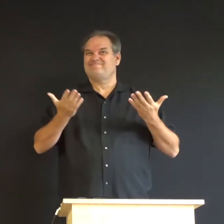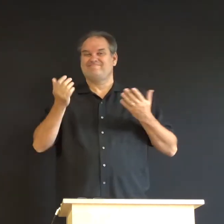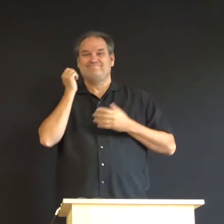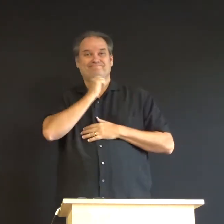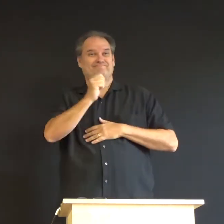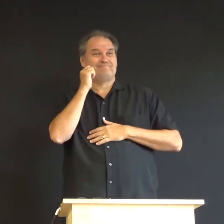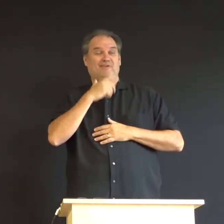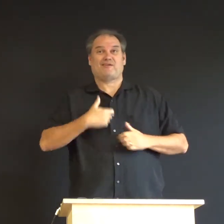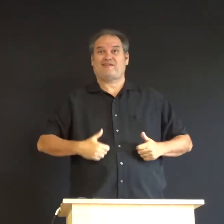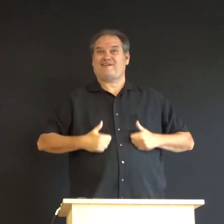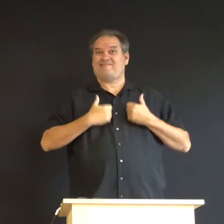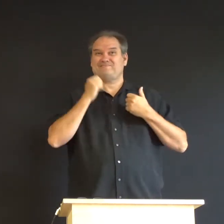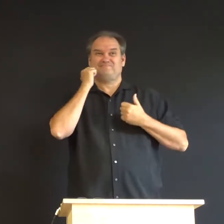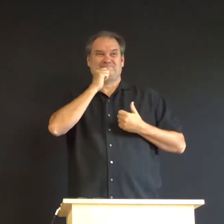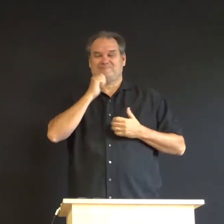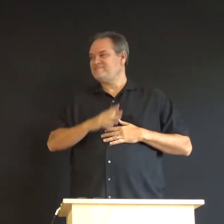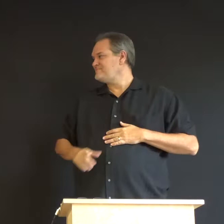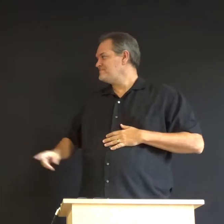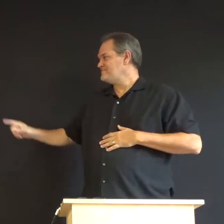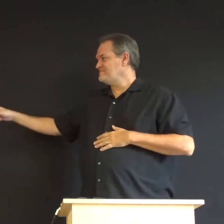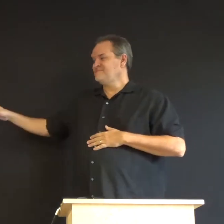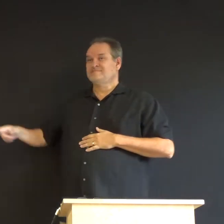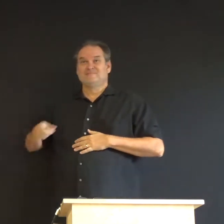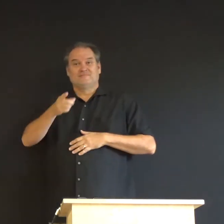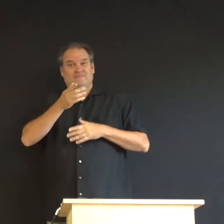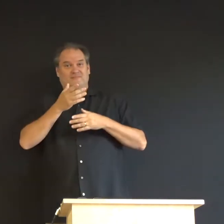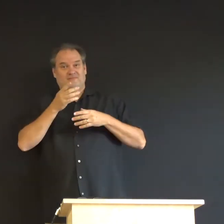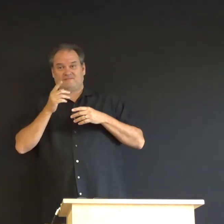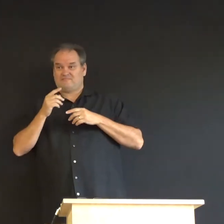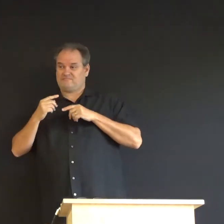God every single day, all throughout our life.